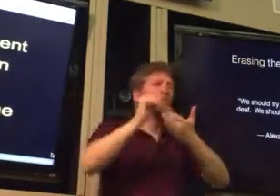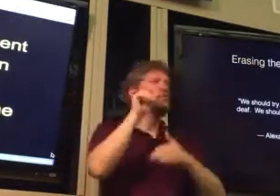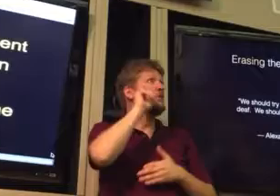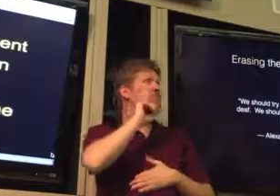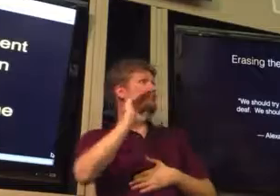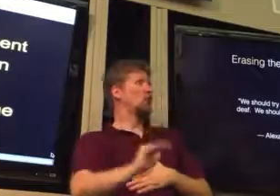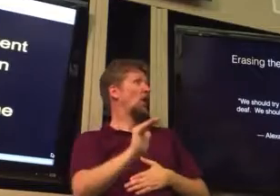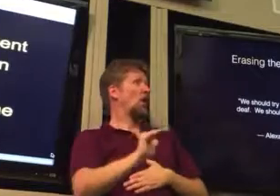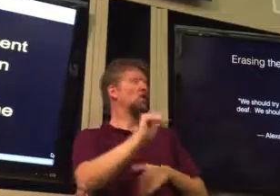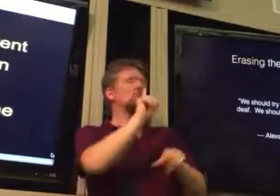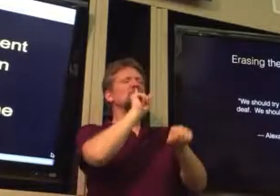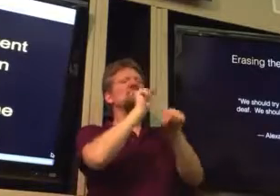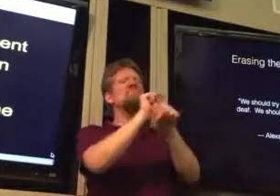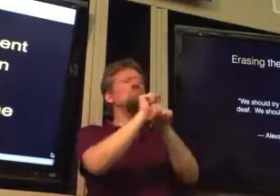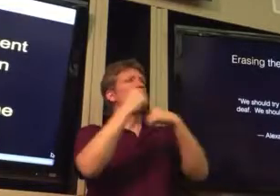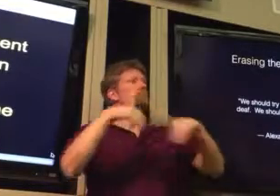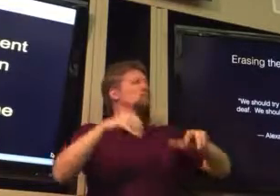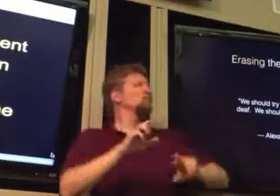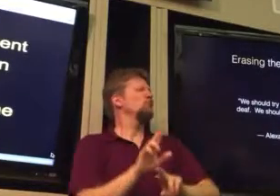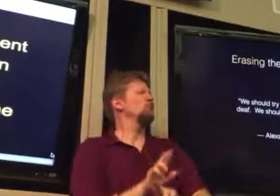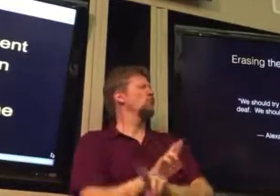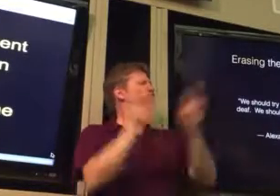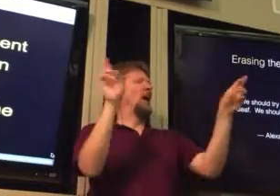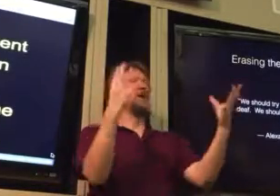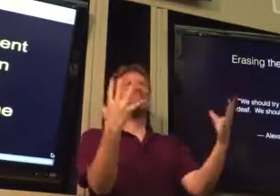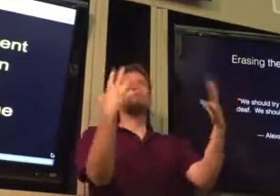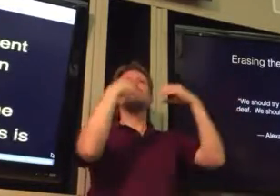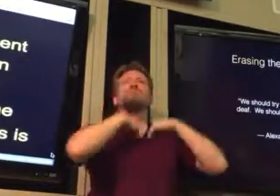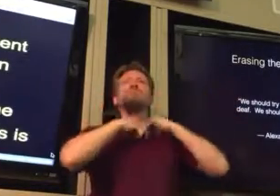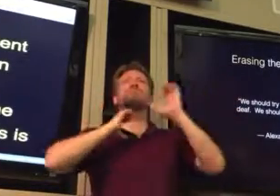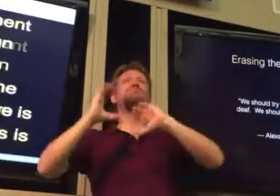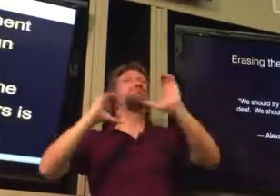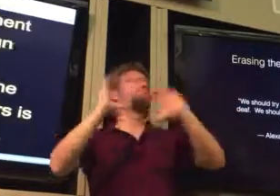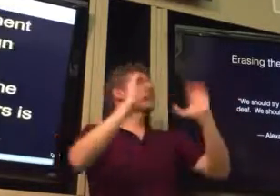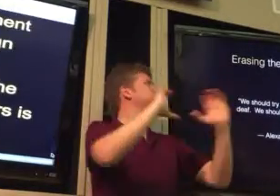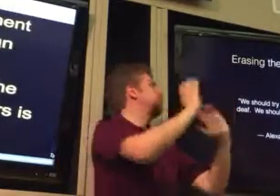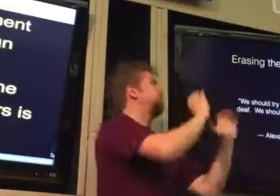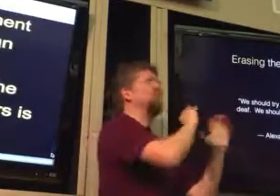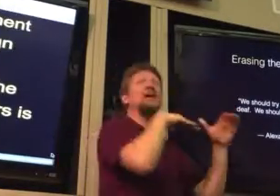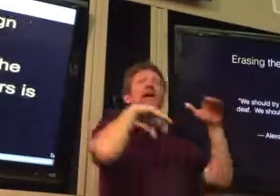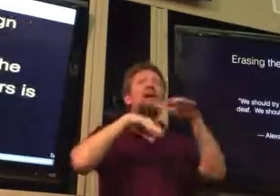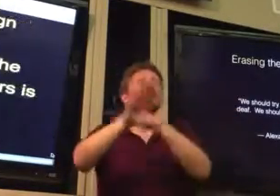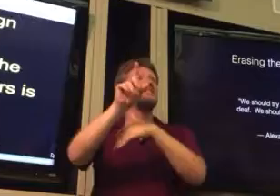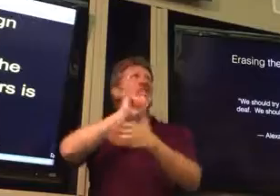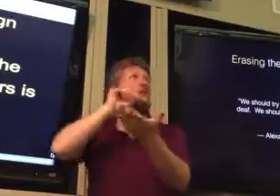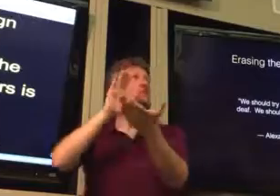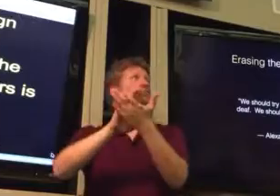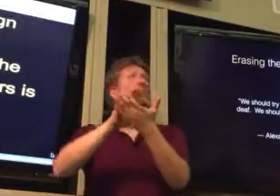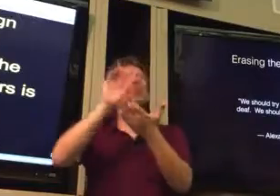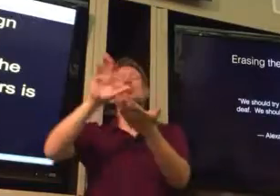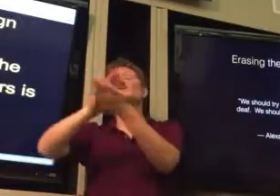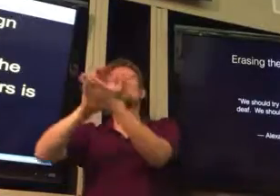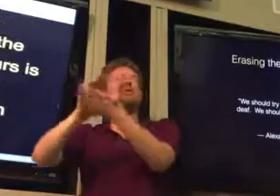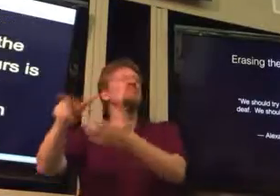learn the sign language. That deaf child is then ready and is able to acquire the visual